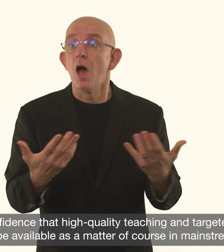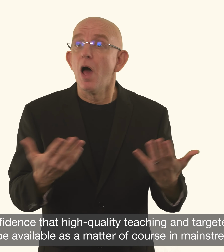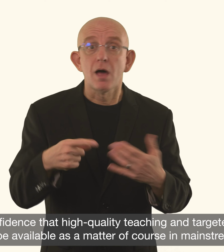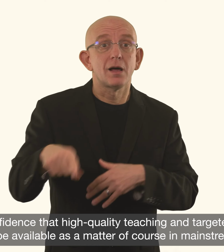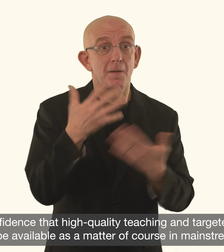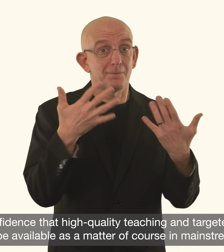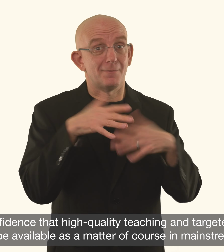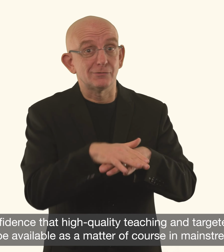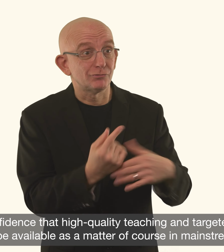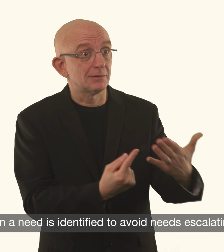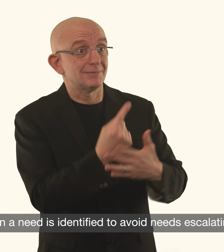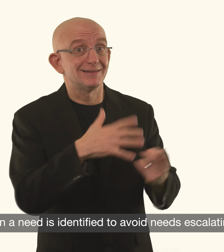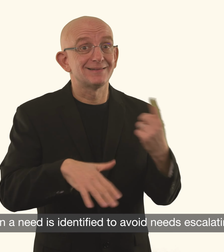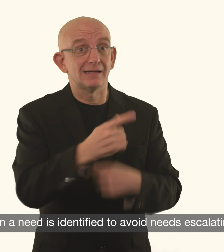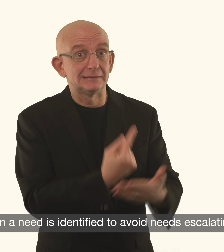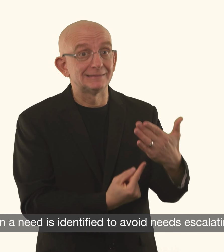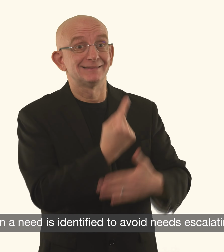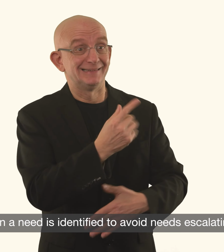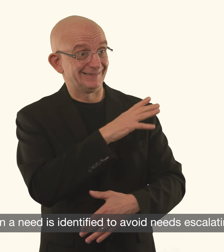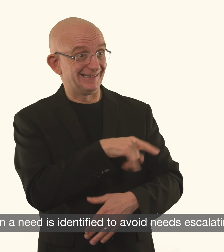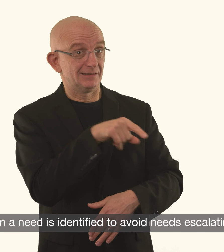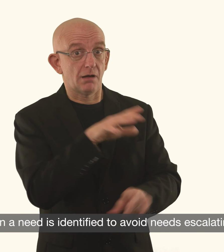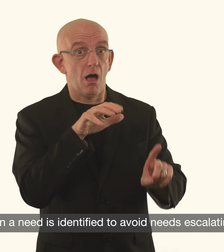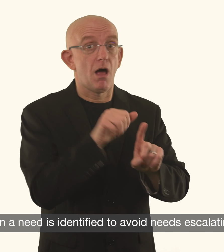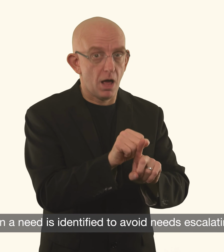when a need is identified to avoid needs escalating.